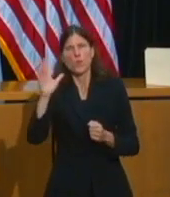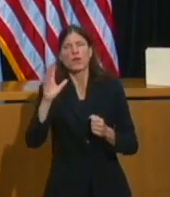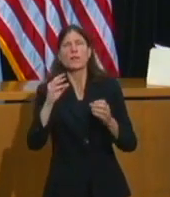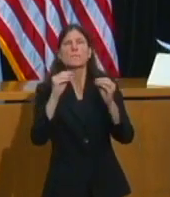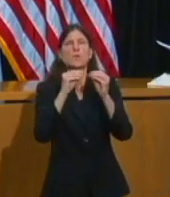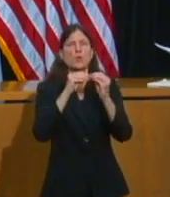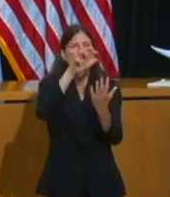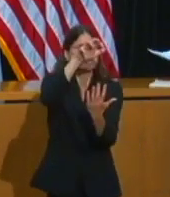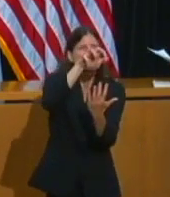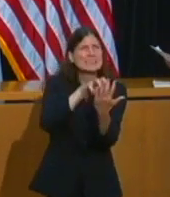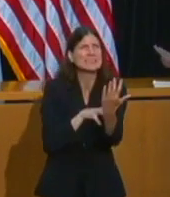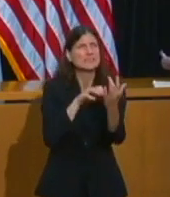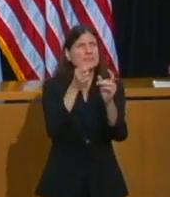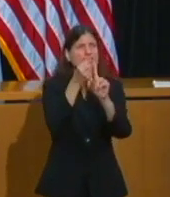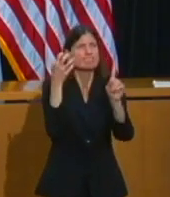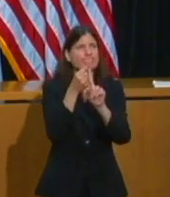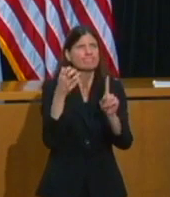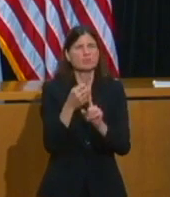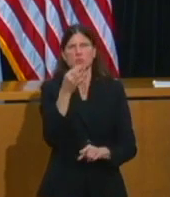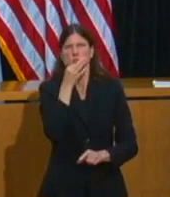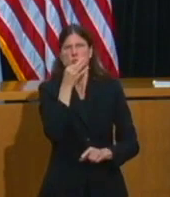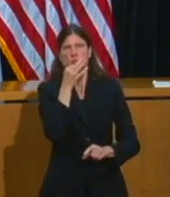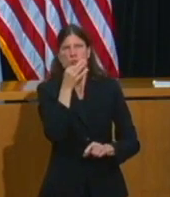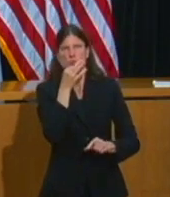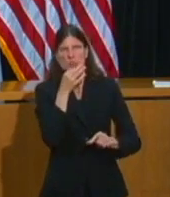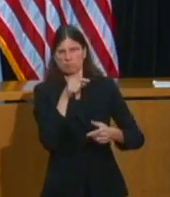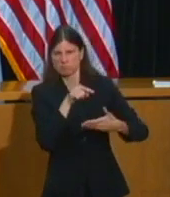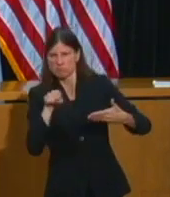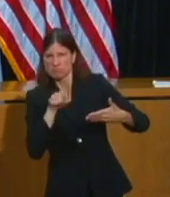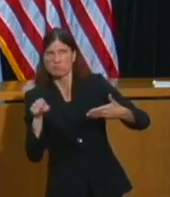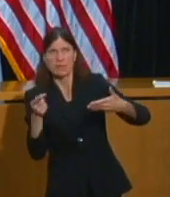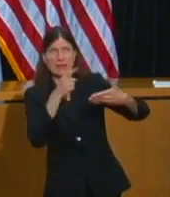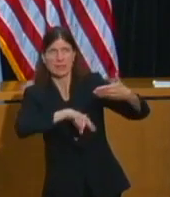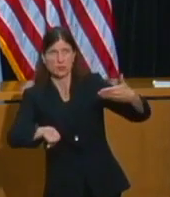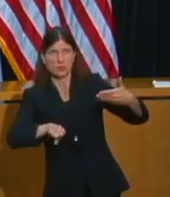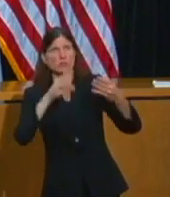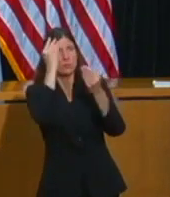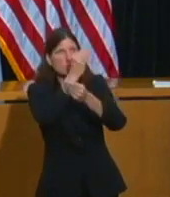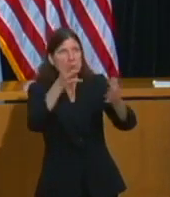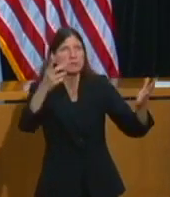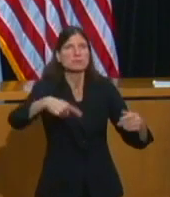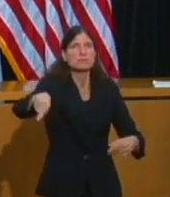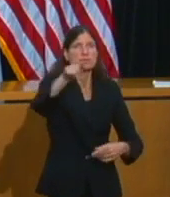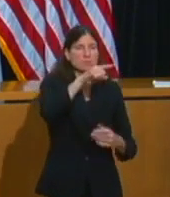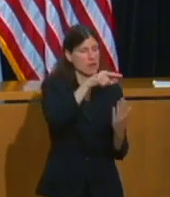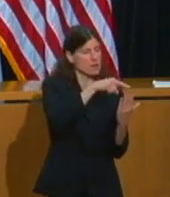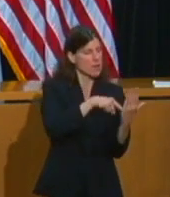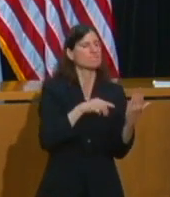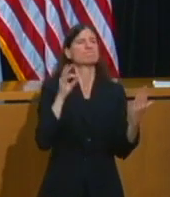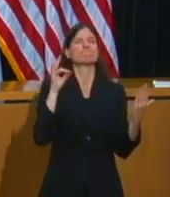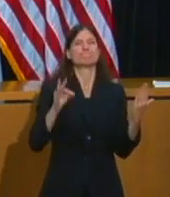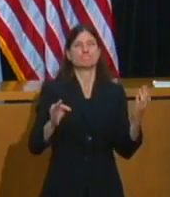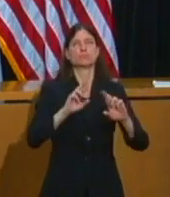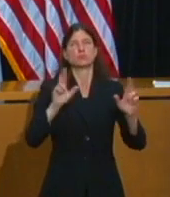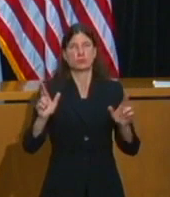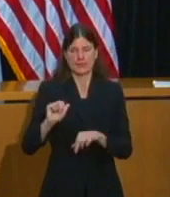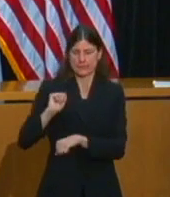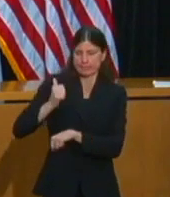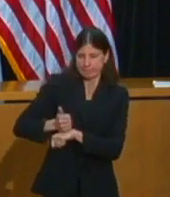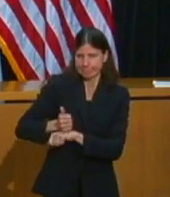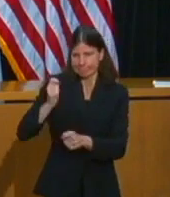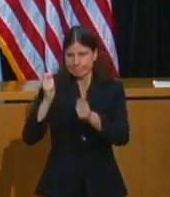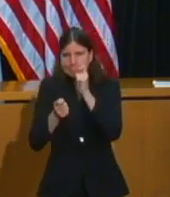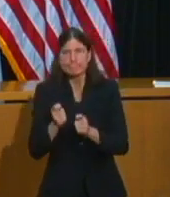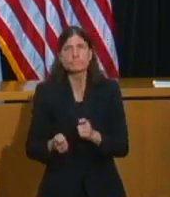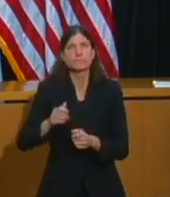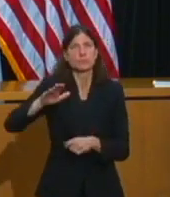reopen, when they are ready to implement all of the health and safety requirements we've laid out. And we will continue to run our emergency